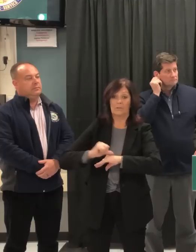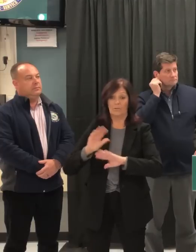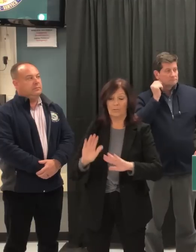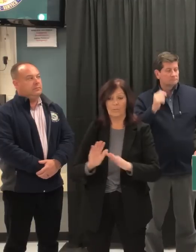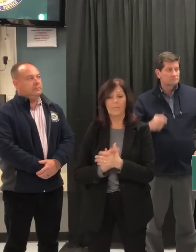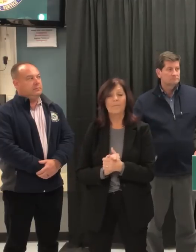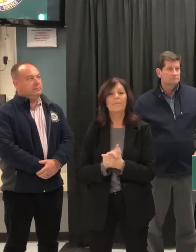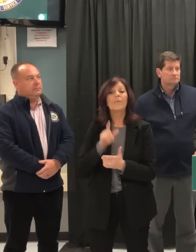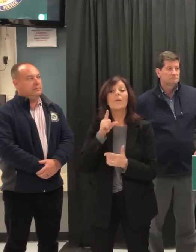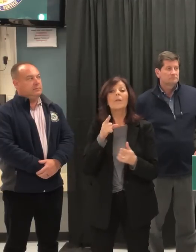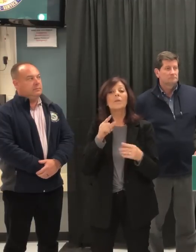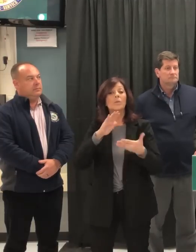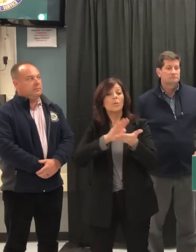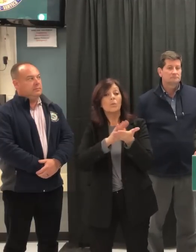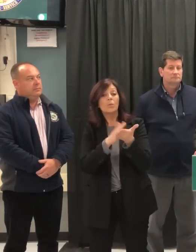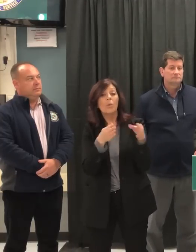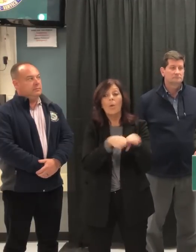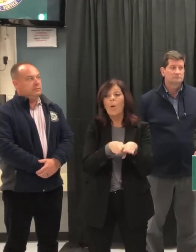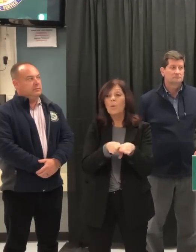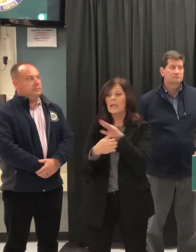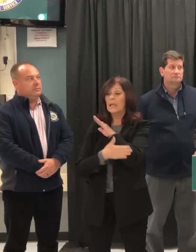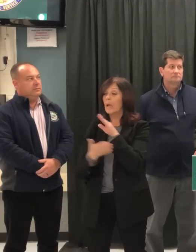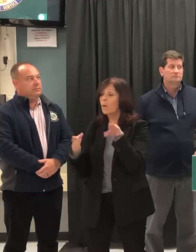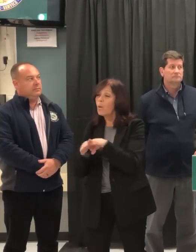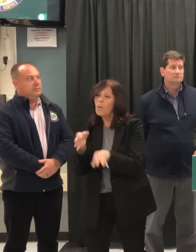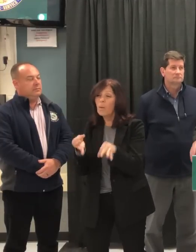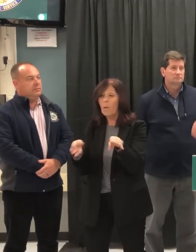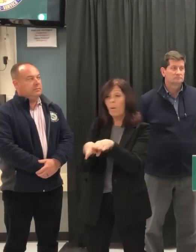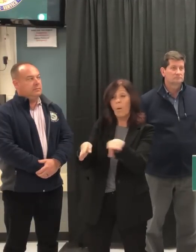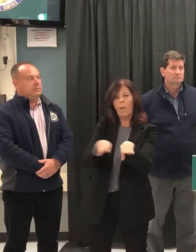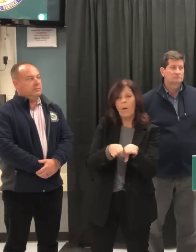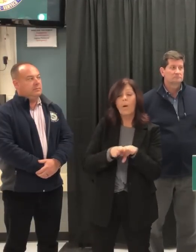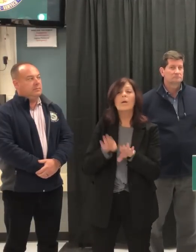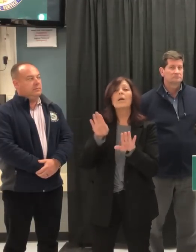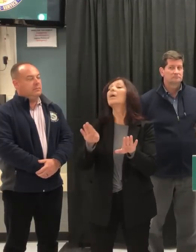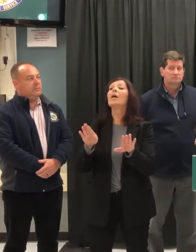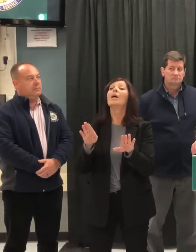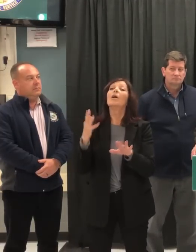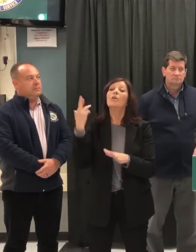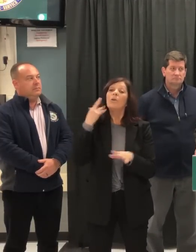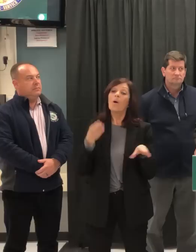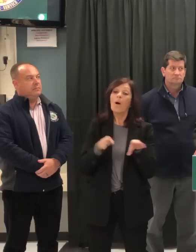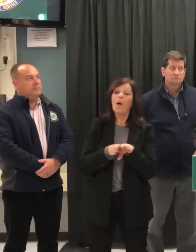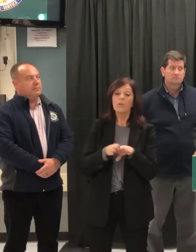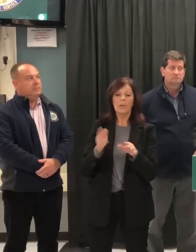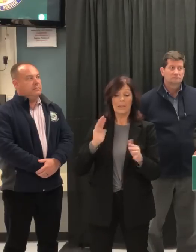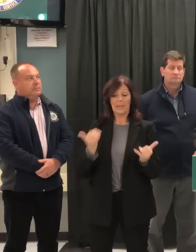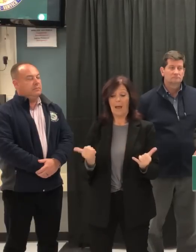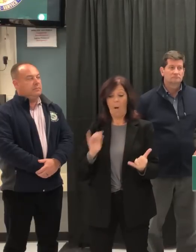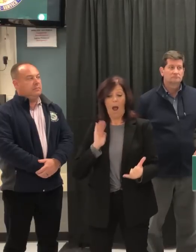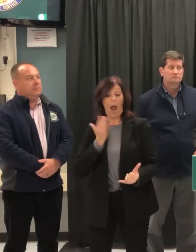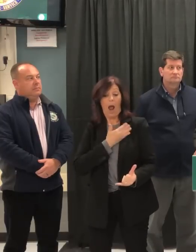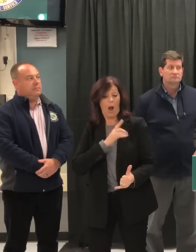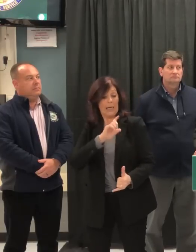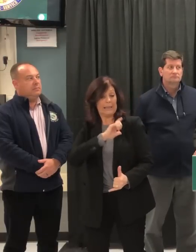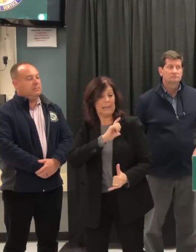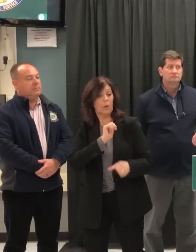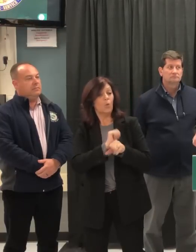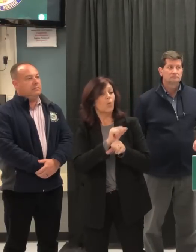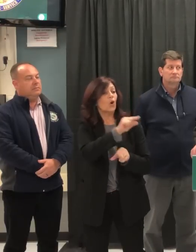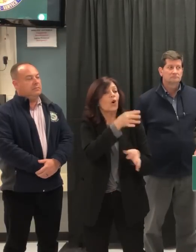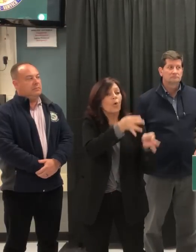the closings of schools and county buildings and courts and so forth is redeploy all these deputies that were working security